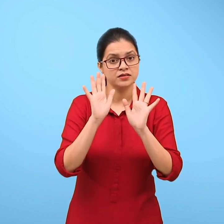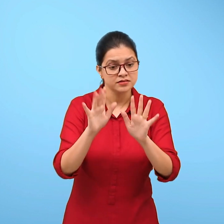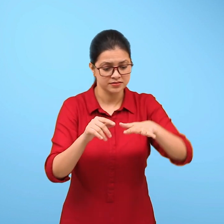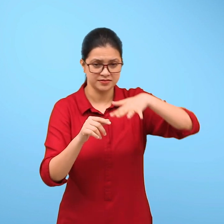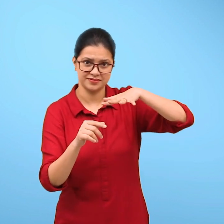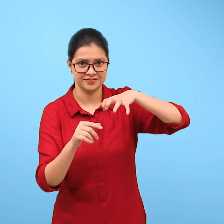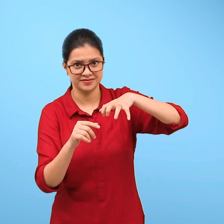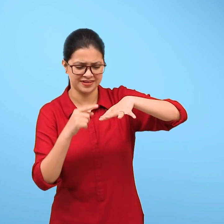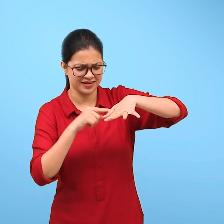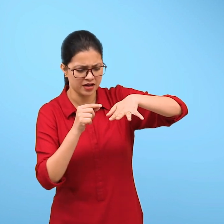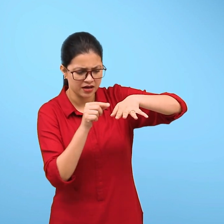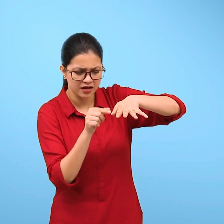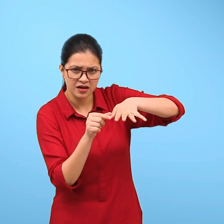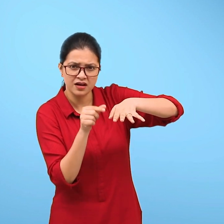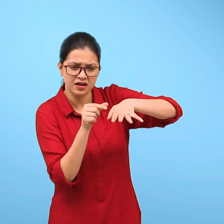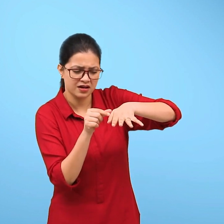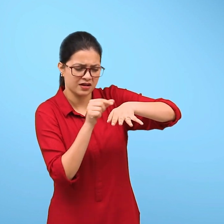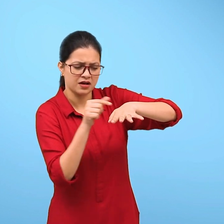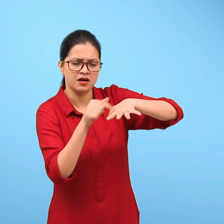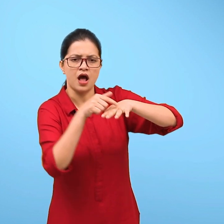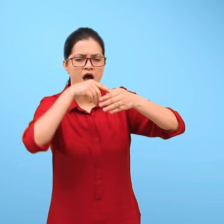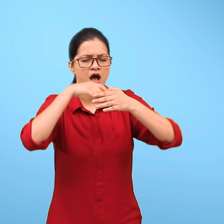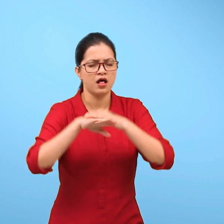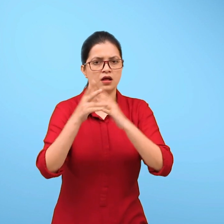Are you able to bend them at every joint?